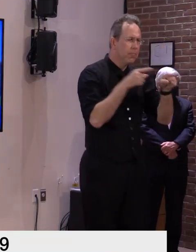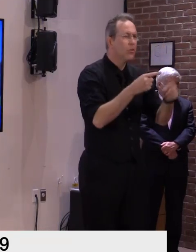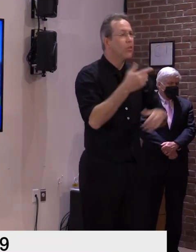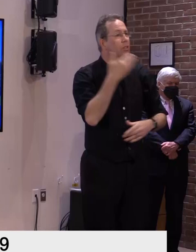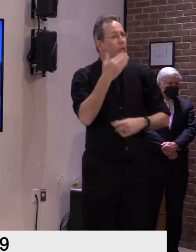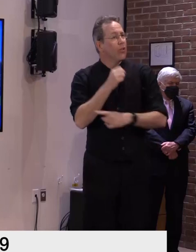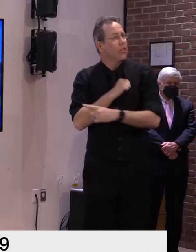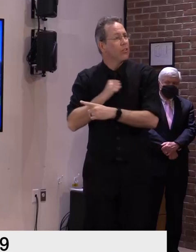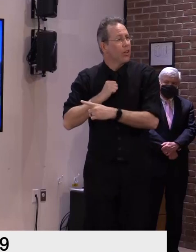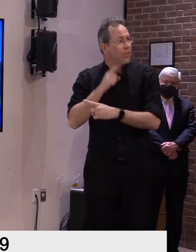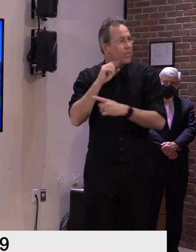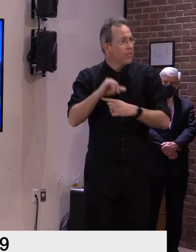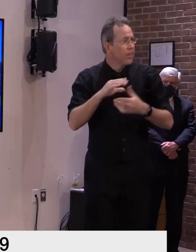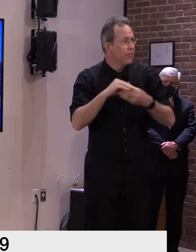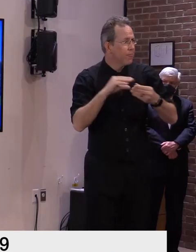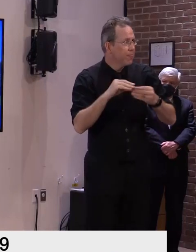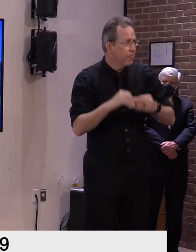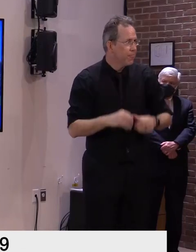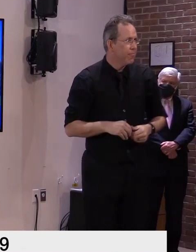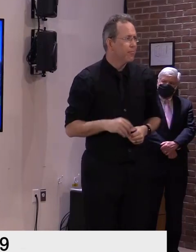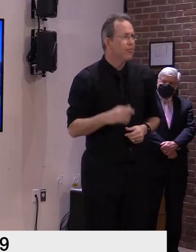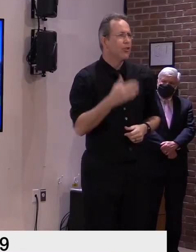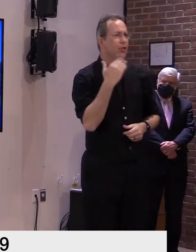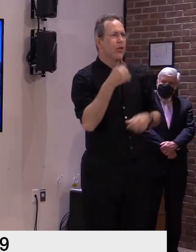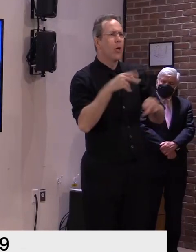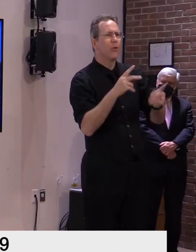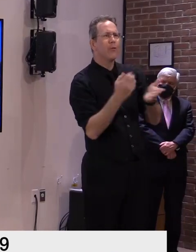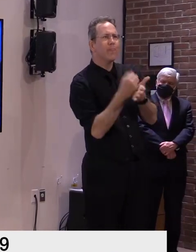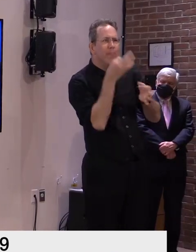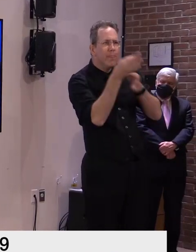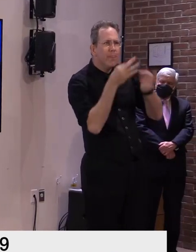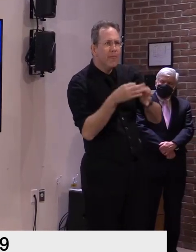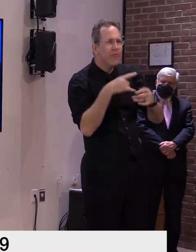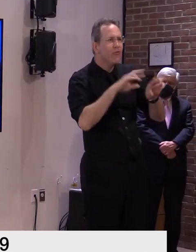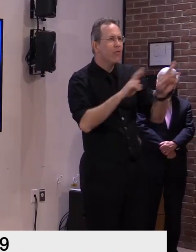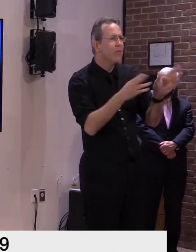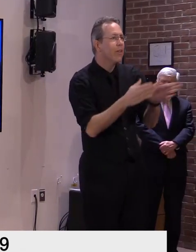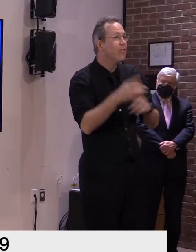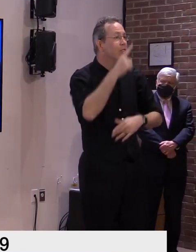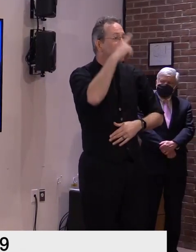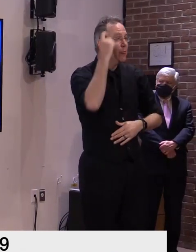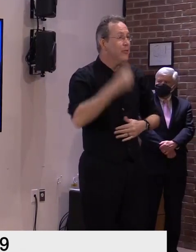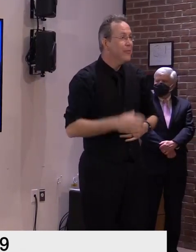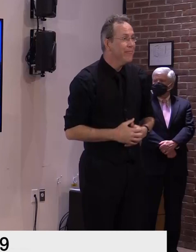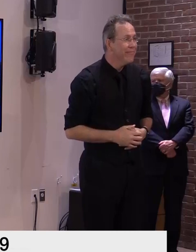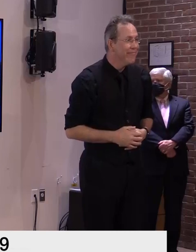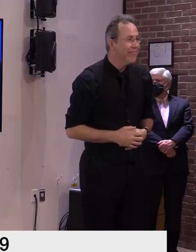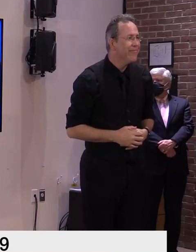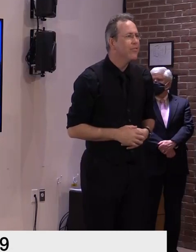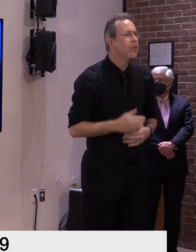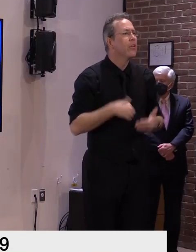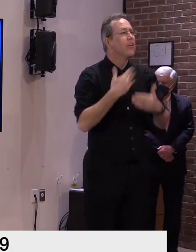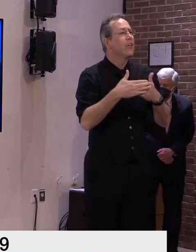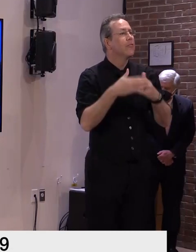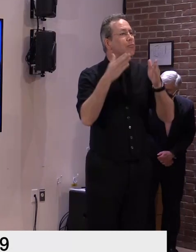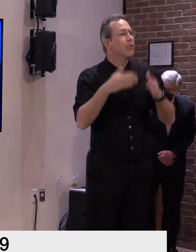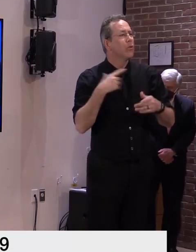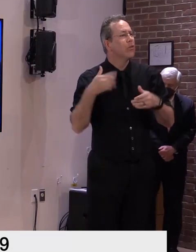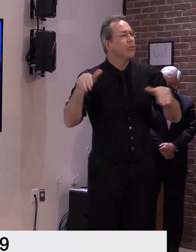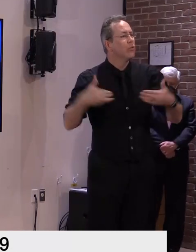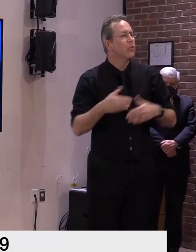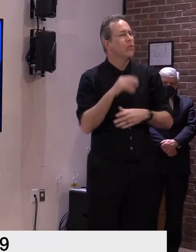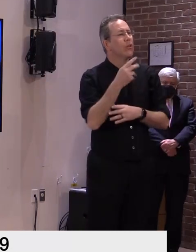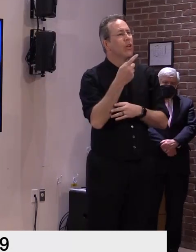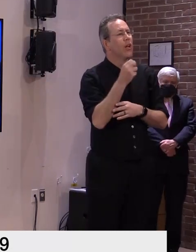for us for this summer. With that, I'm going to introduce Heather Boucher, our Deputy Secretary of